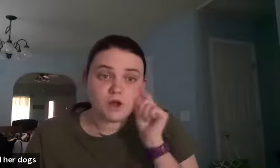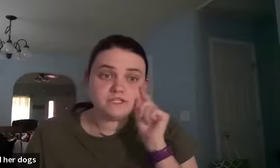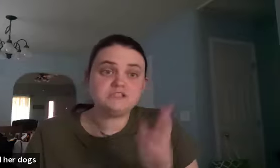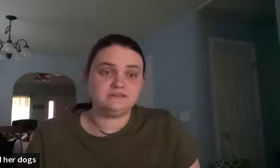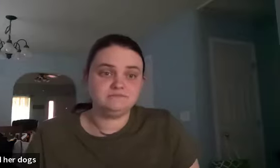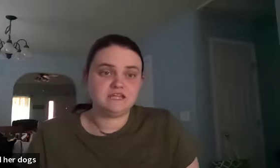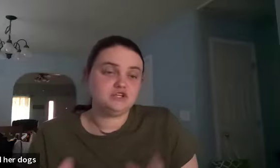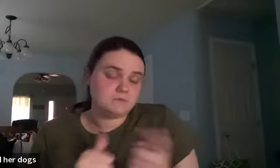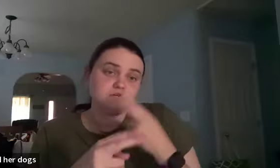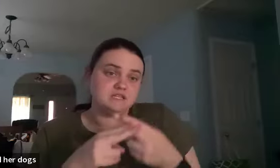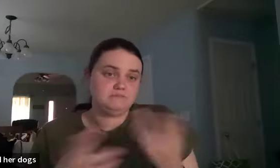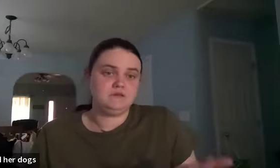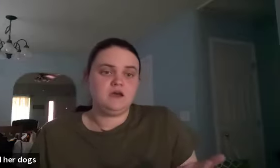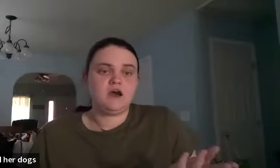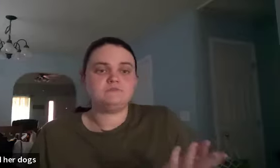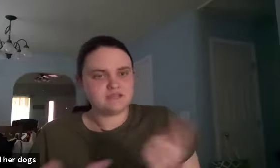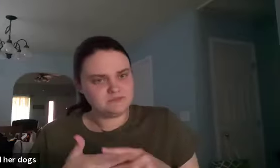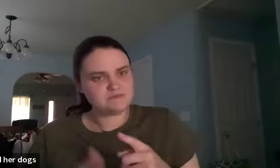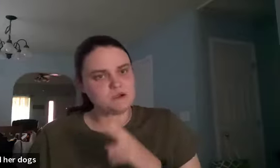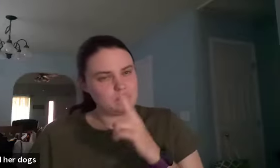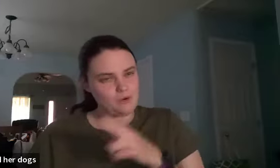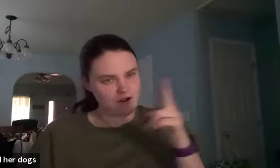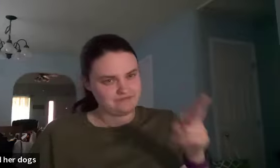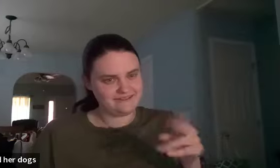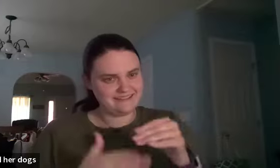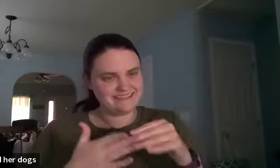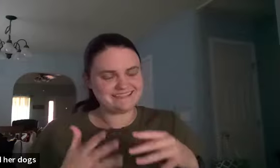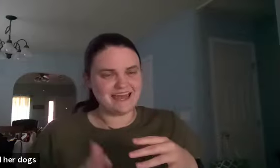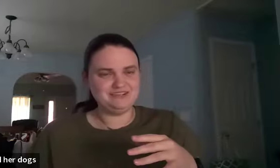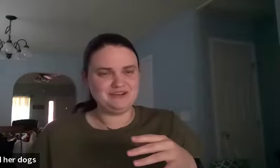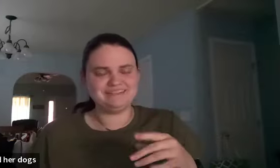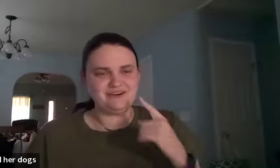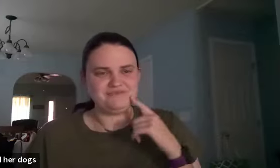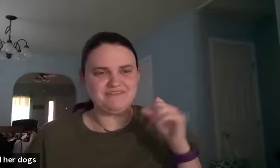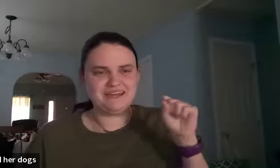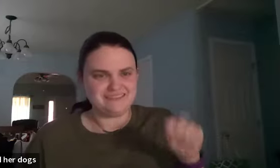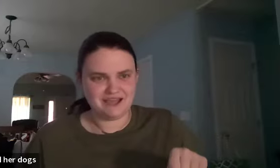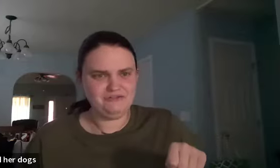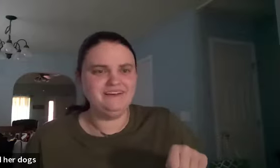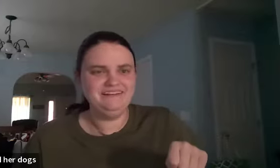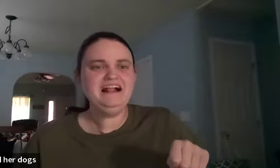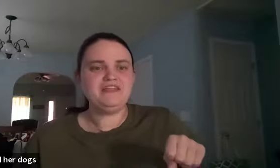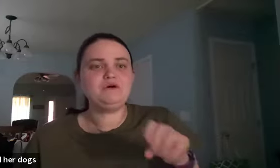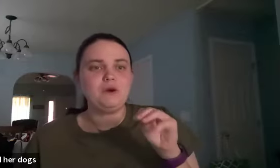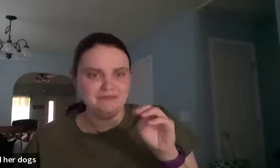up call me Gillian. They use my first name. Sometimes my more hard of hearing kids that can tell that have been in the South, they will go